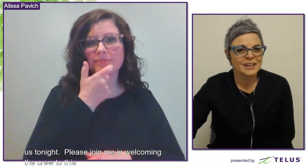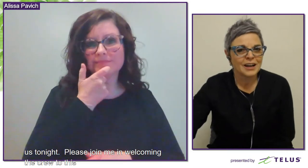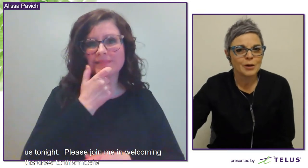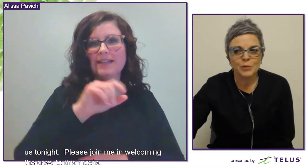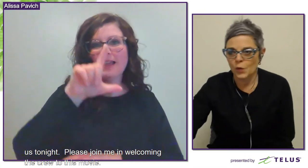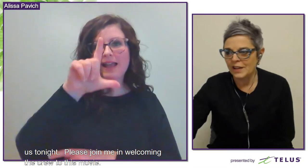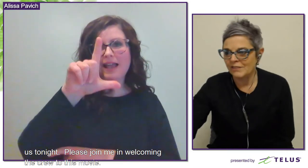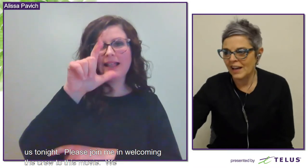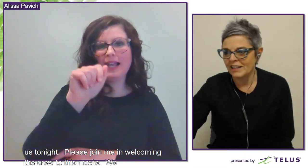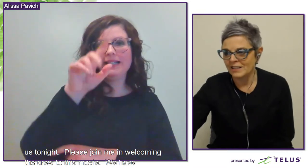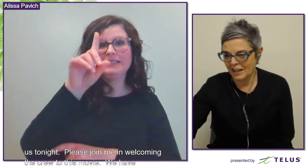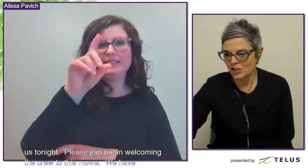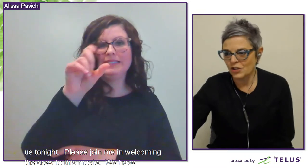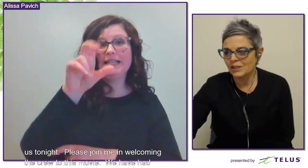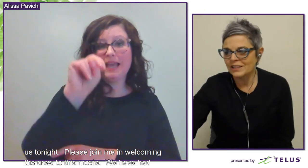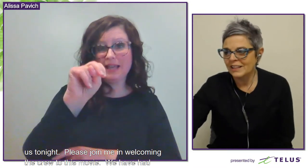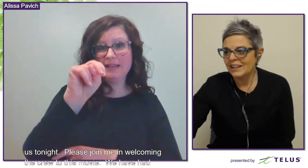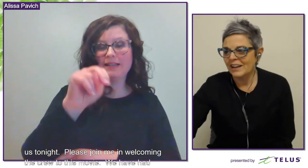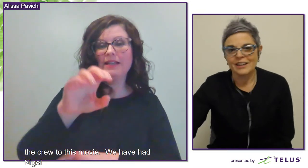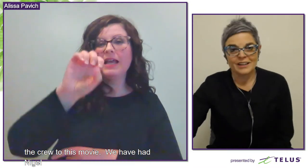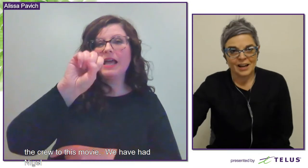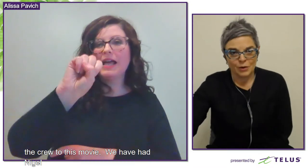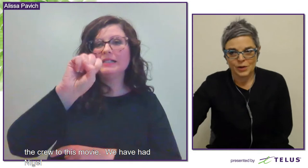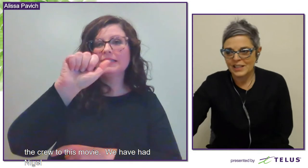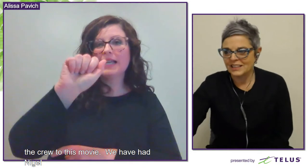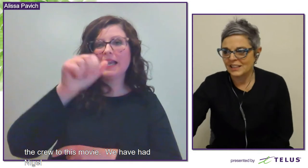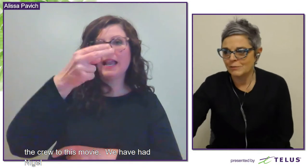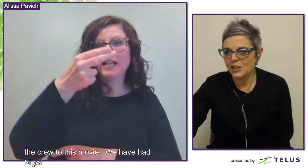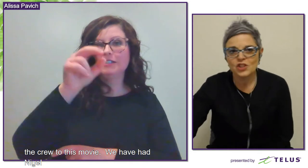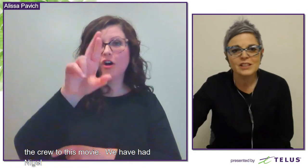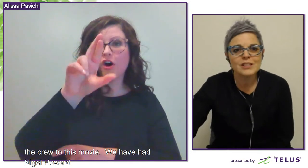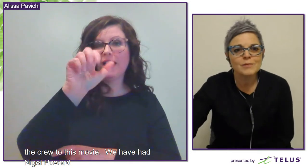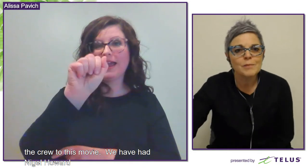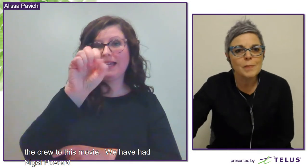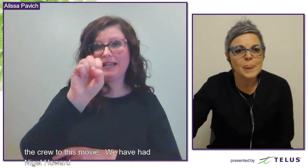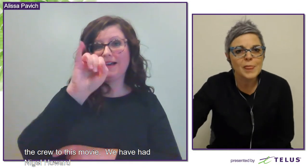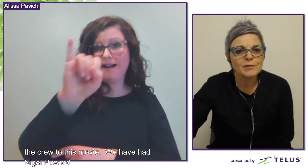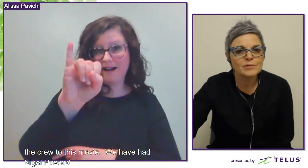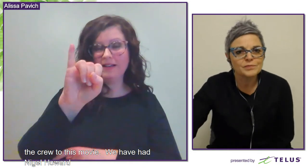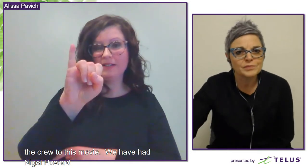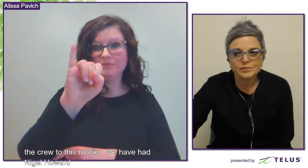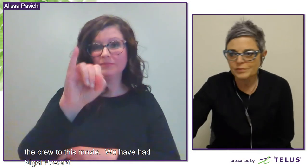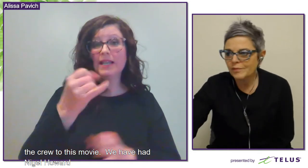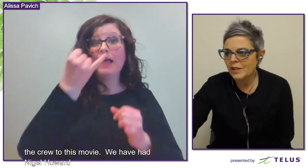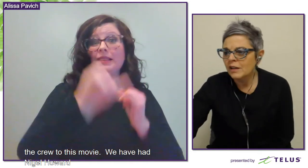movie. We've had Nigel Howard, as I've mentioned,